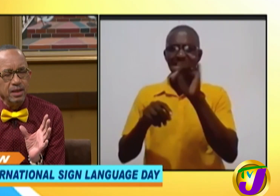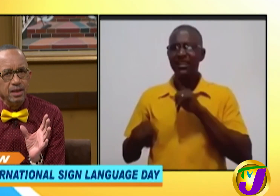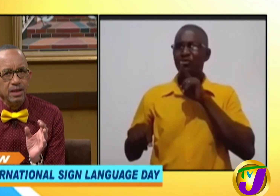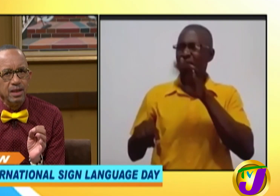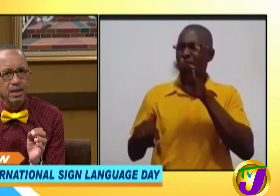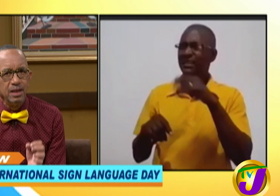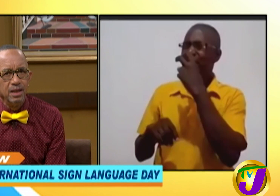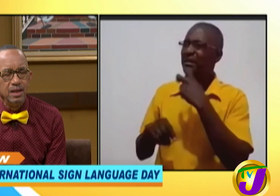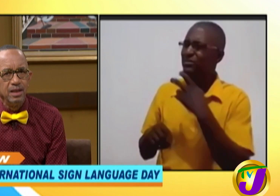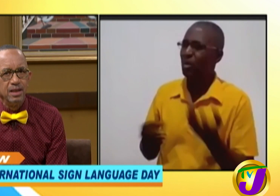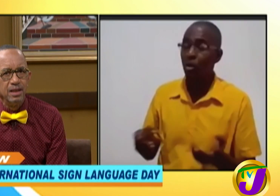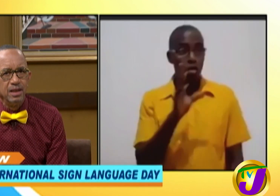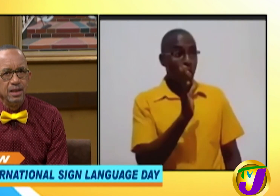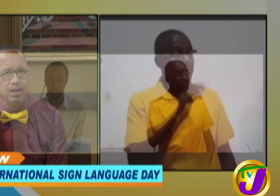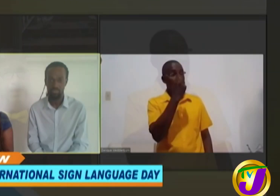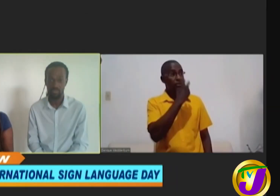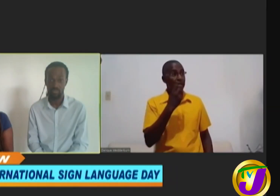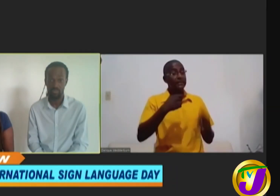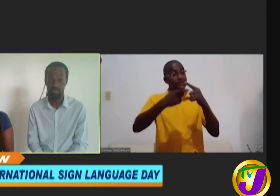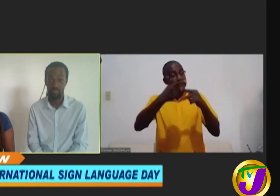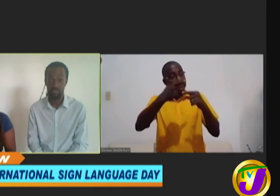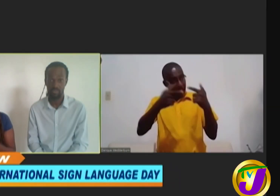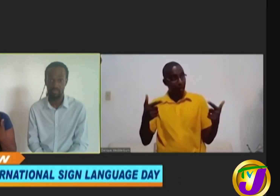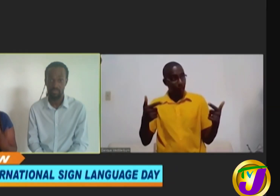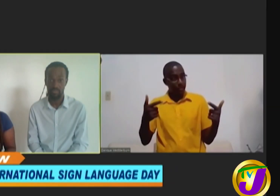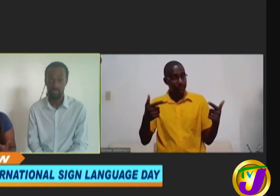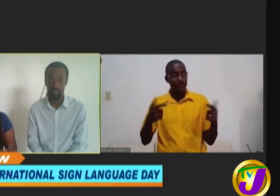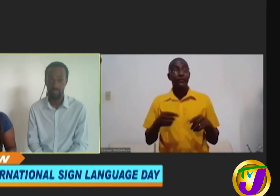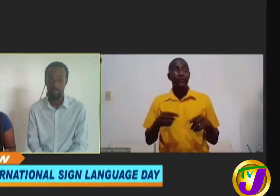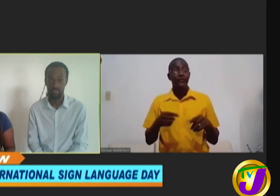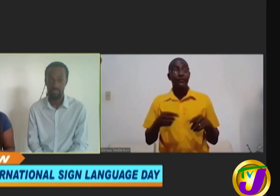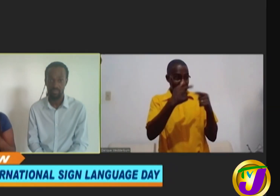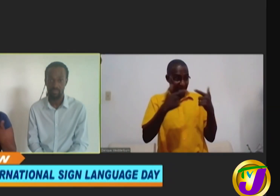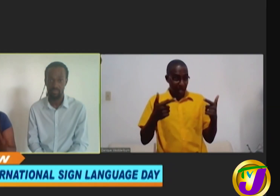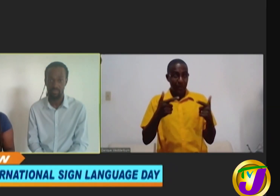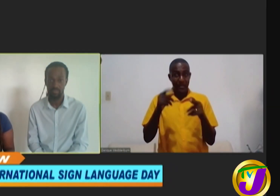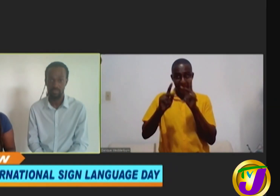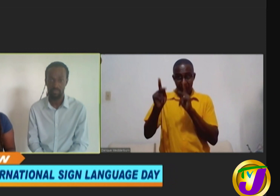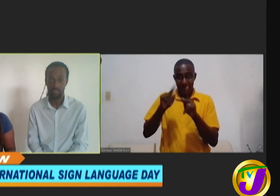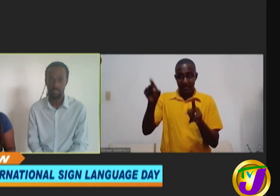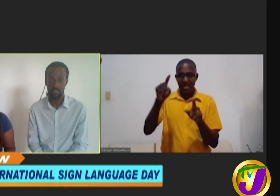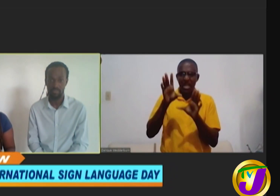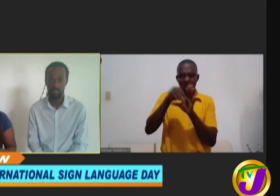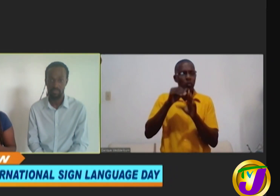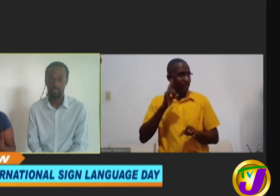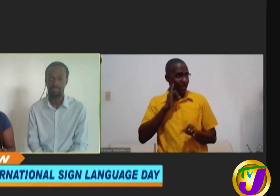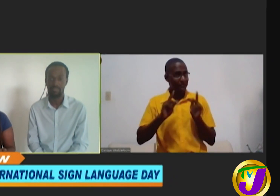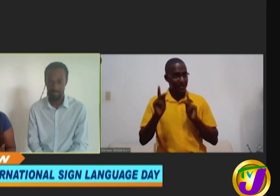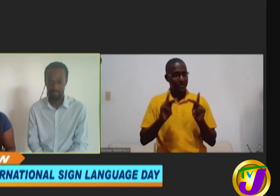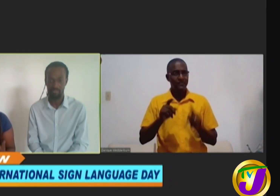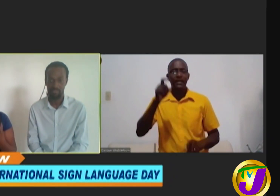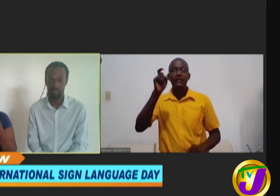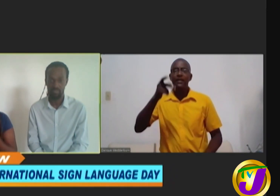it? No, it's sign language. So sign language users, including deaf people, need